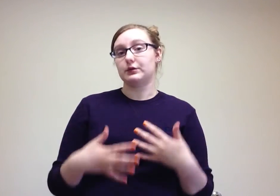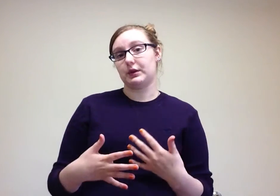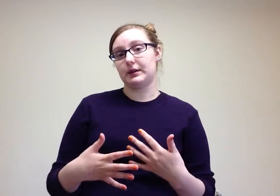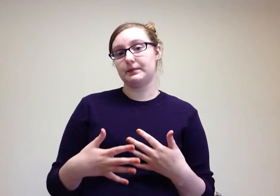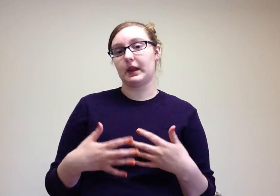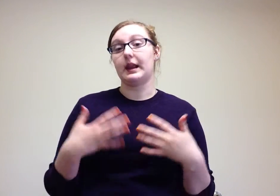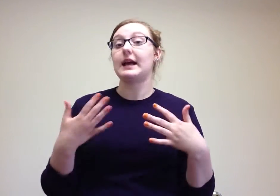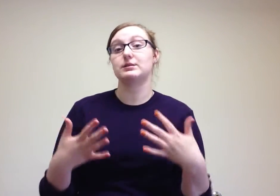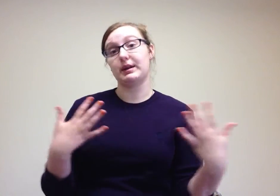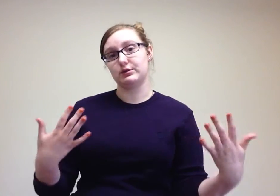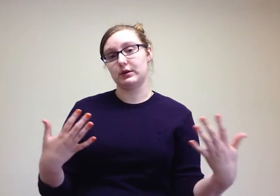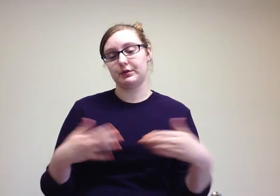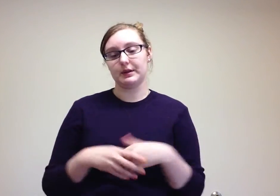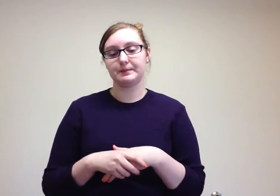drug-free and has been drug-free.